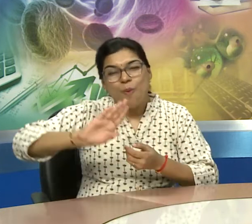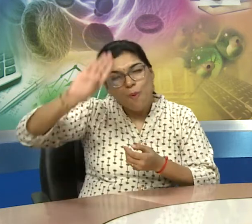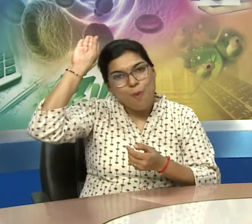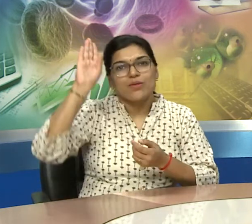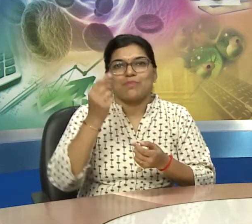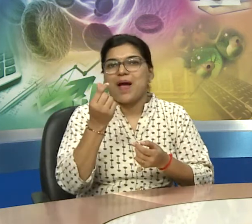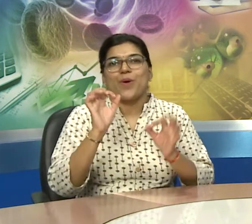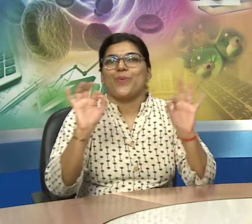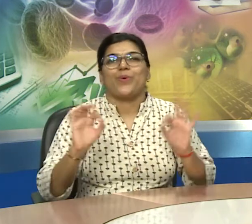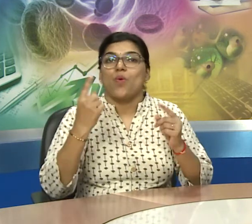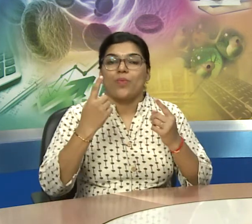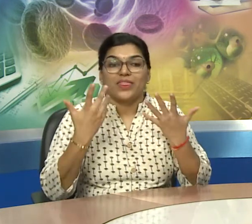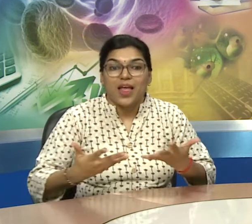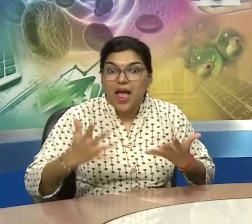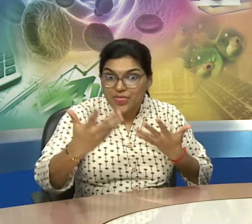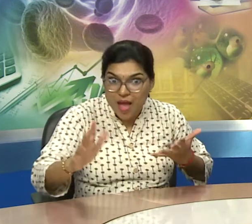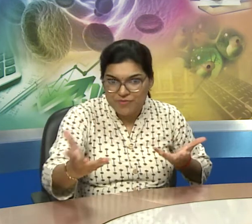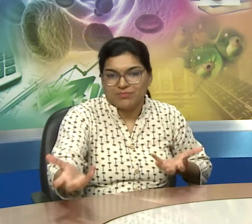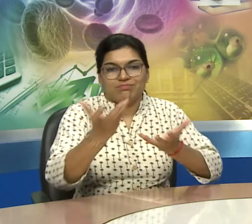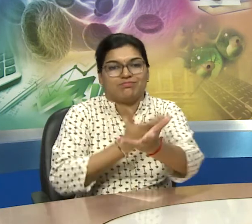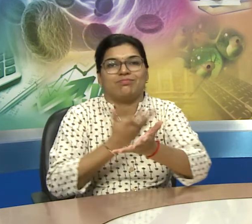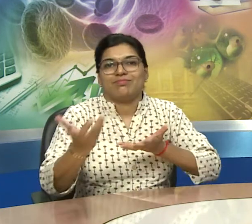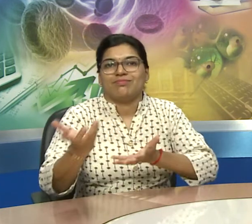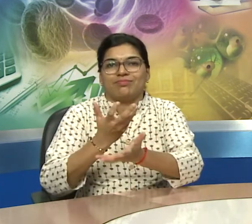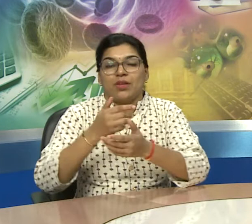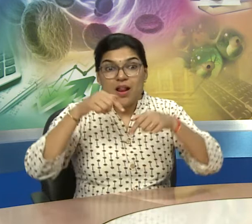seen that barter system in your other subjects.